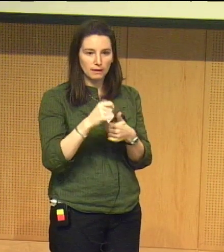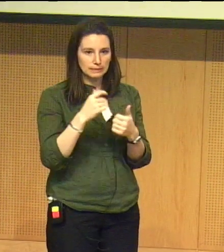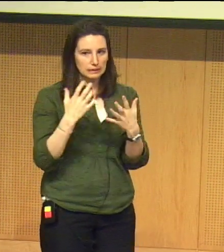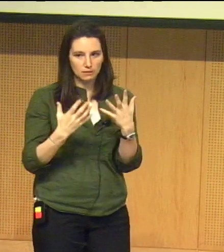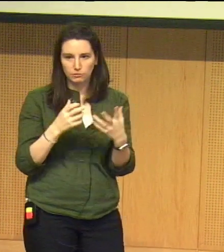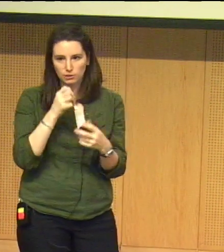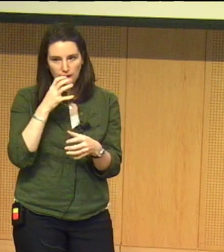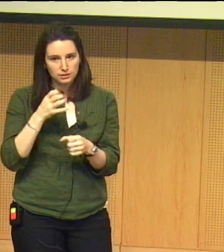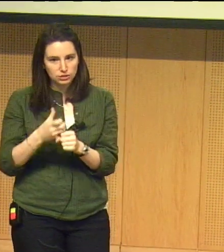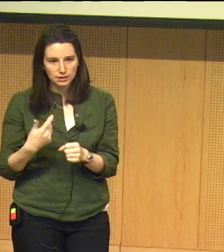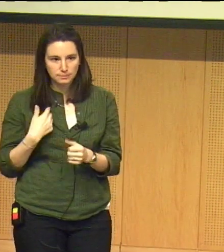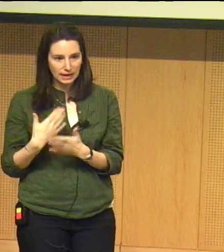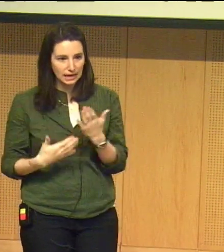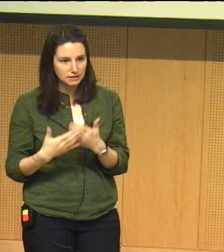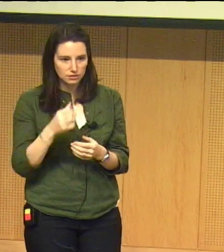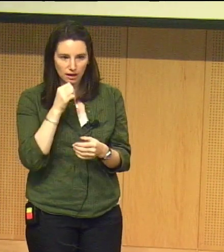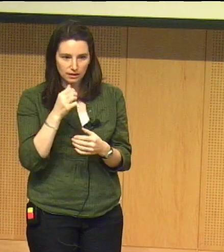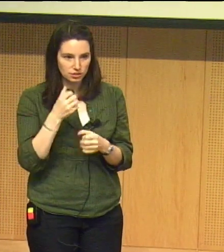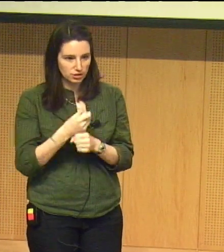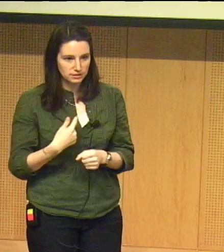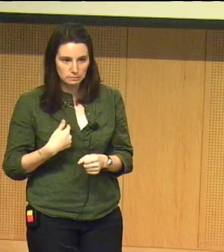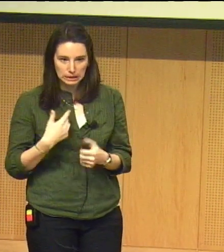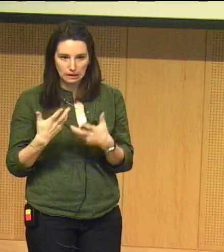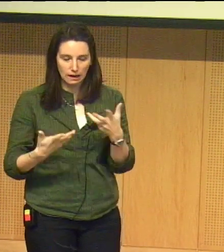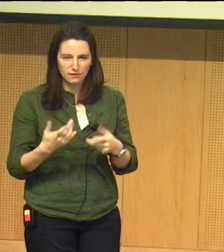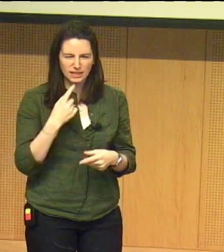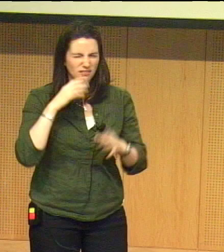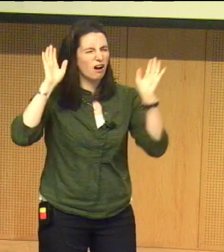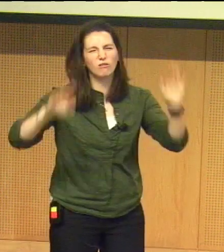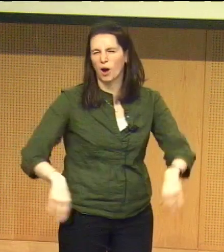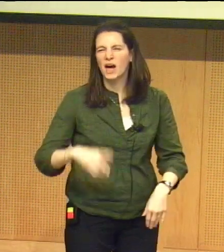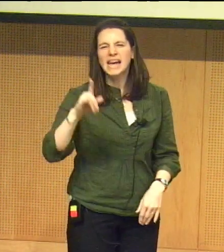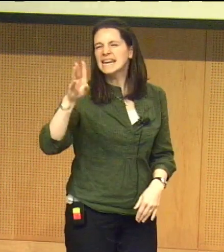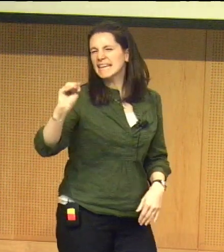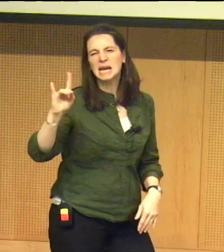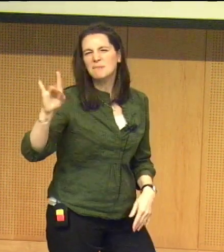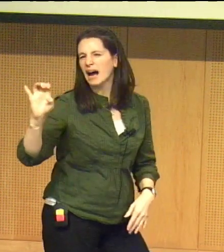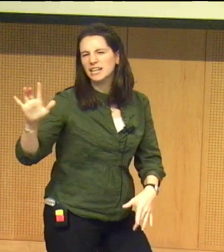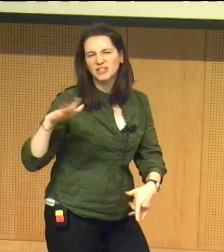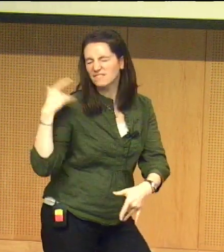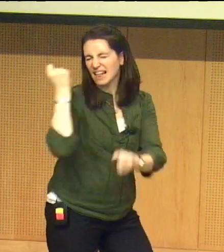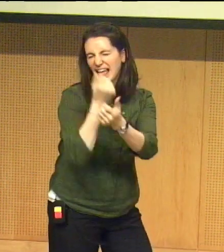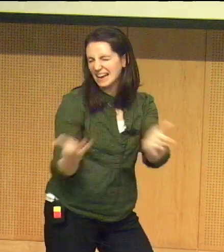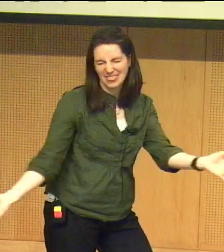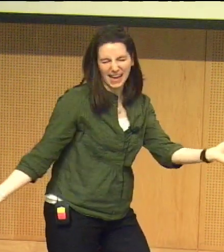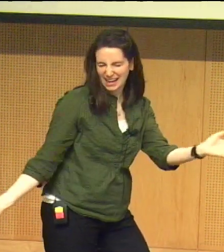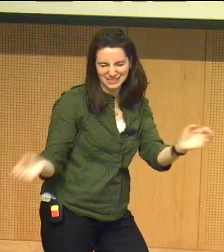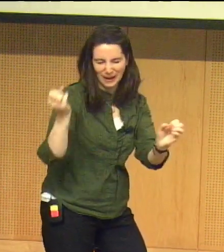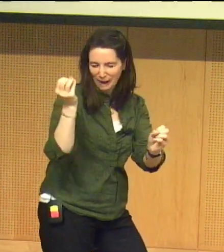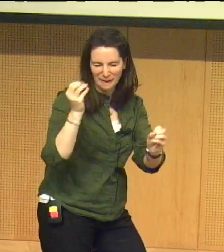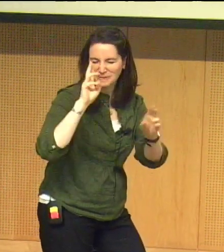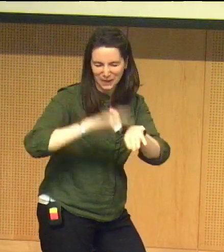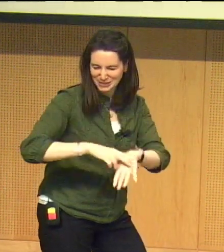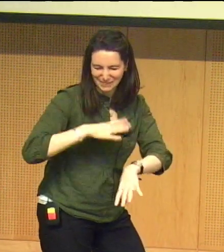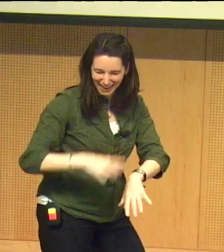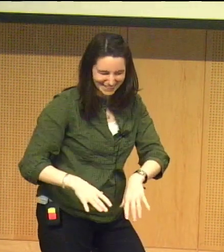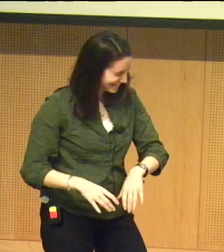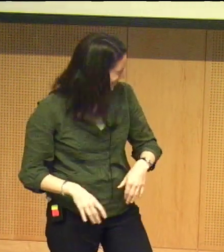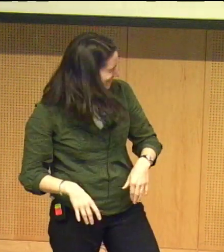thinking, oh, they're not going to trust my hands, they're not going to trust me. And they said, oh, no, Kim doesn't feel anything. So,